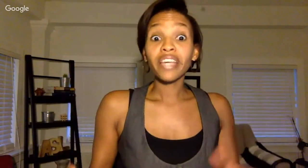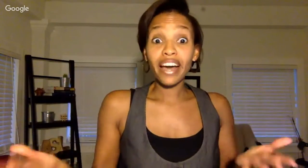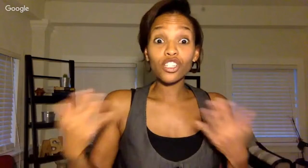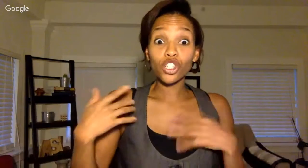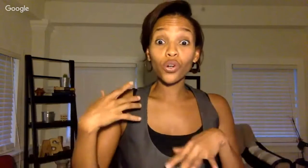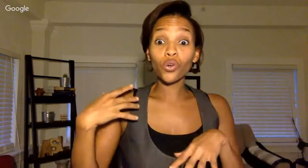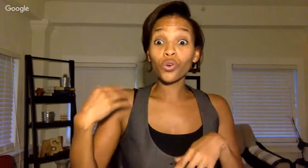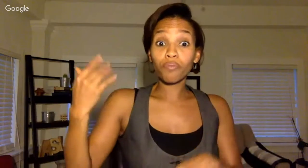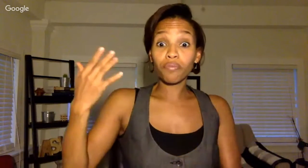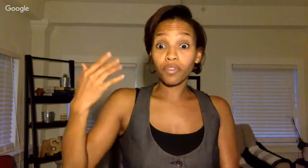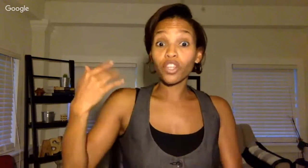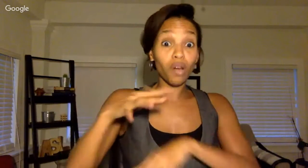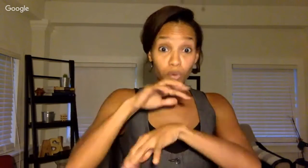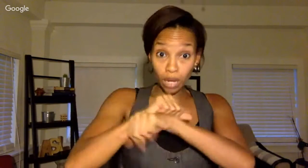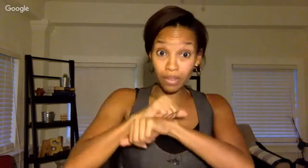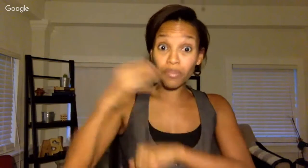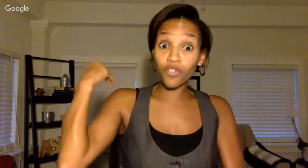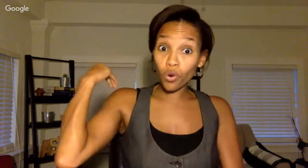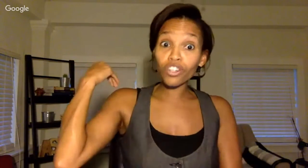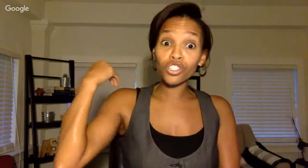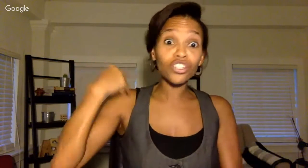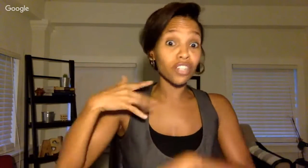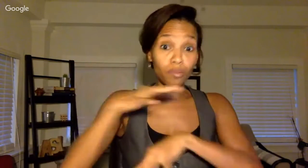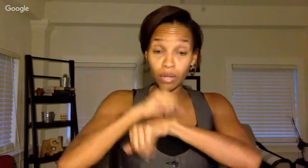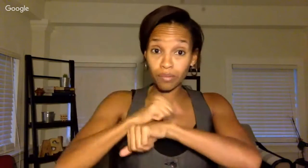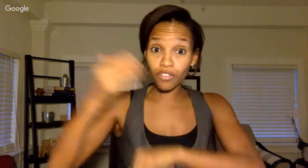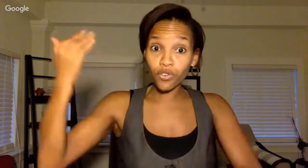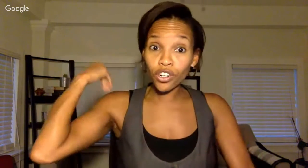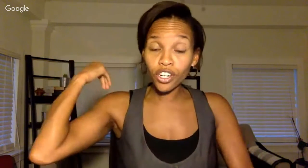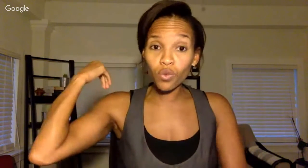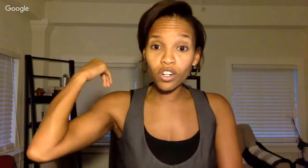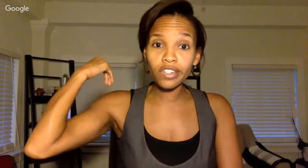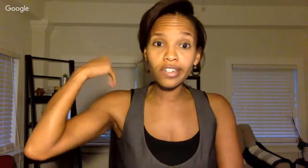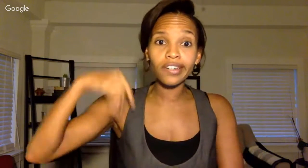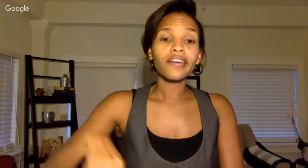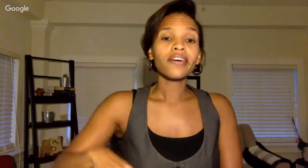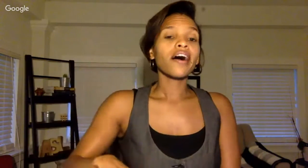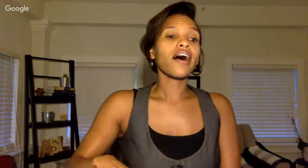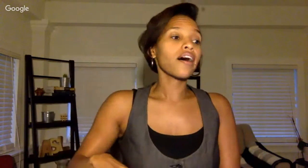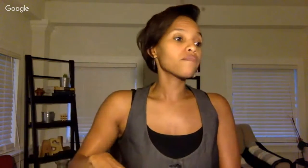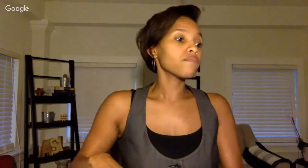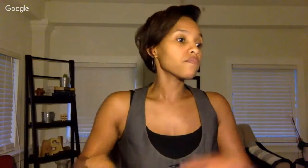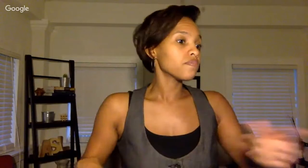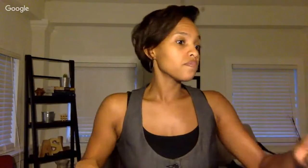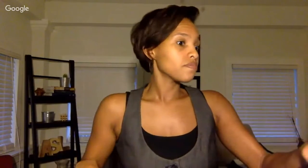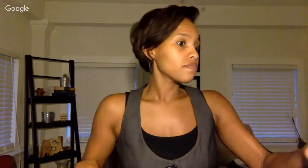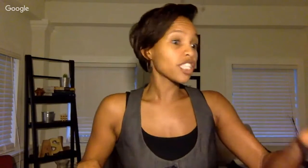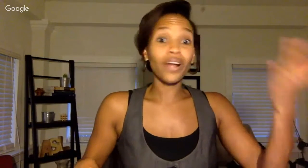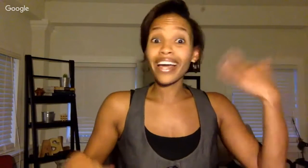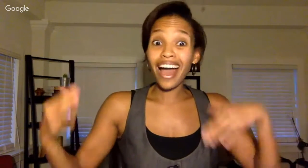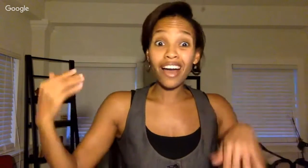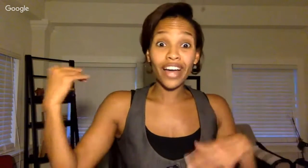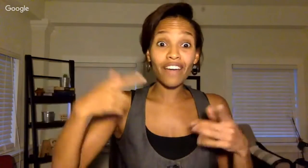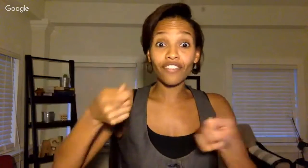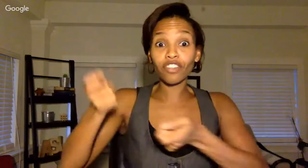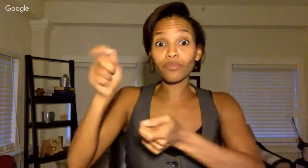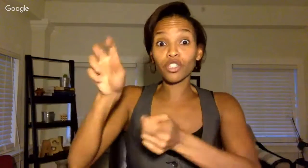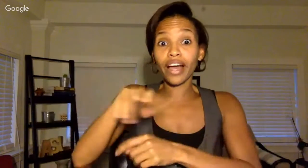yeah, so appointment before, sure. Appointment before could work. That's what I have. I have it flipped around.